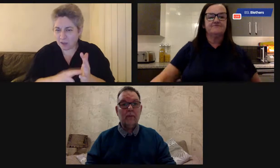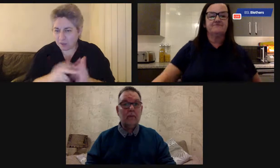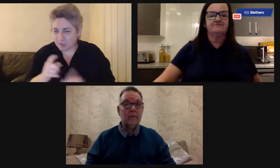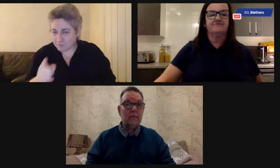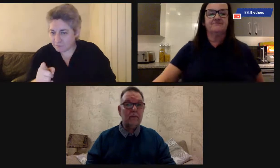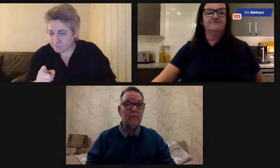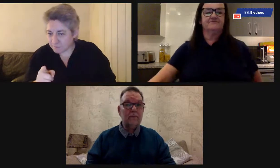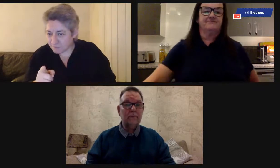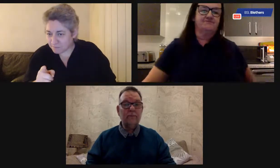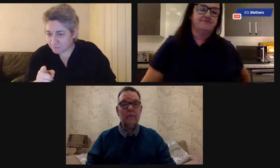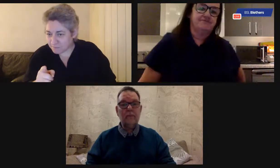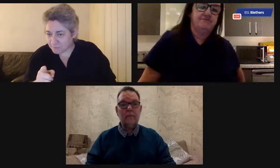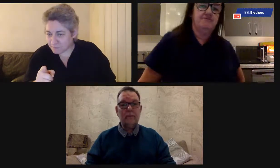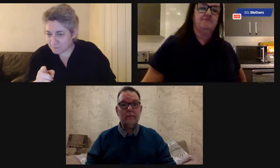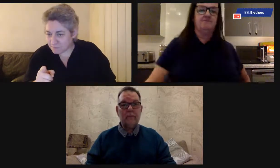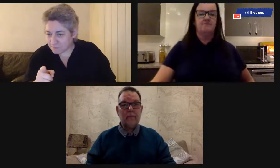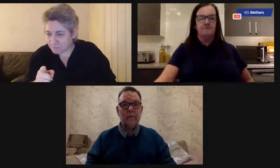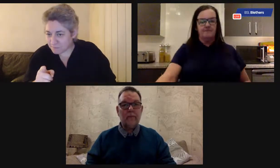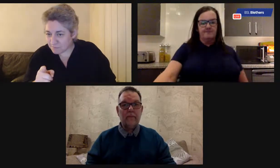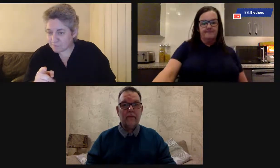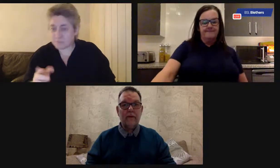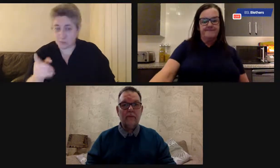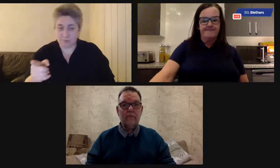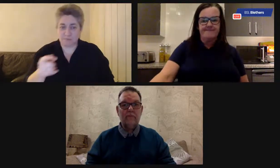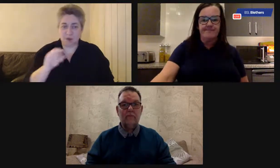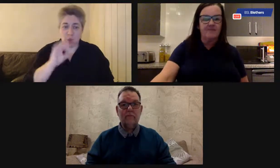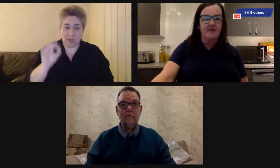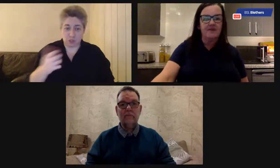in. There's a question coming in from Helen, one of our